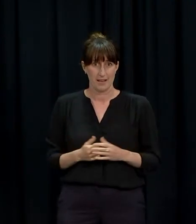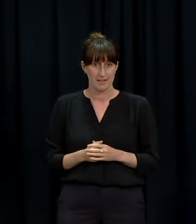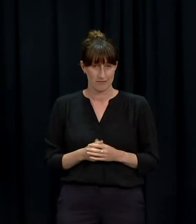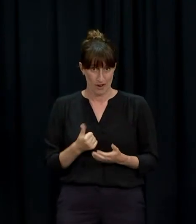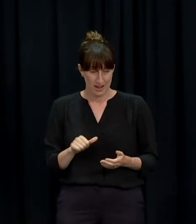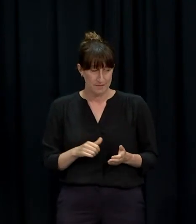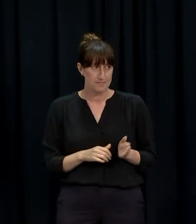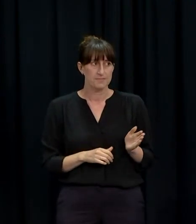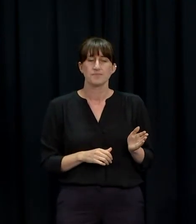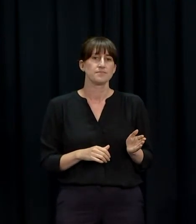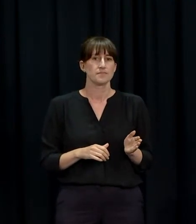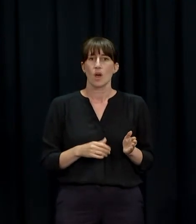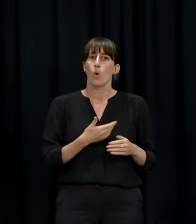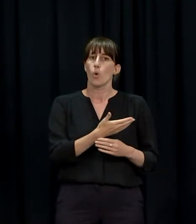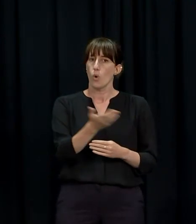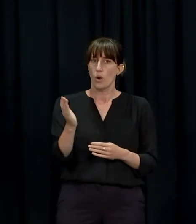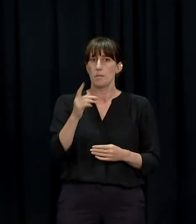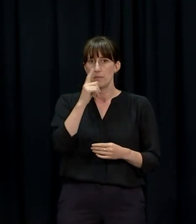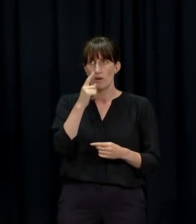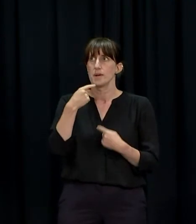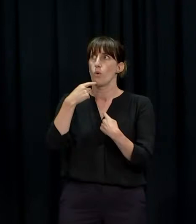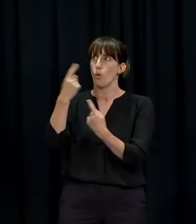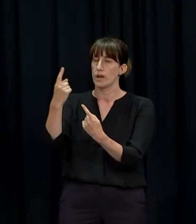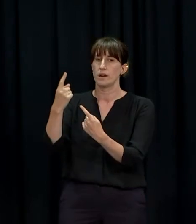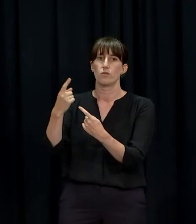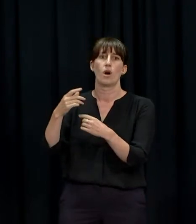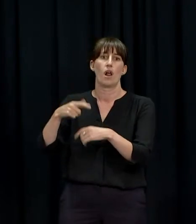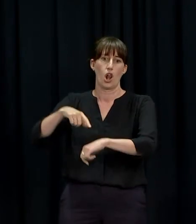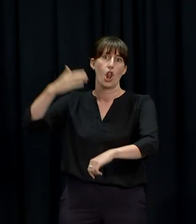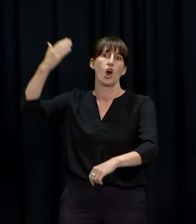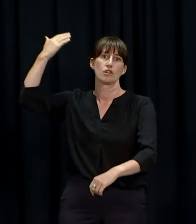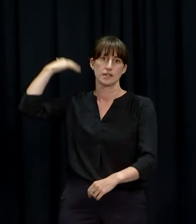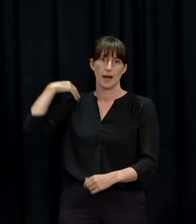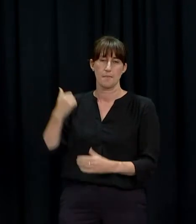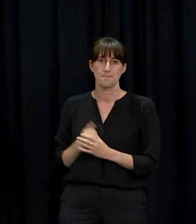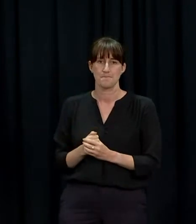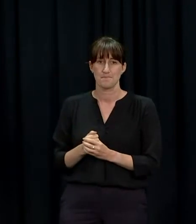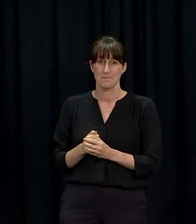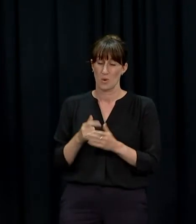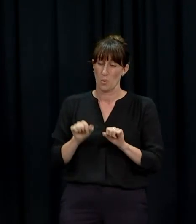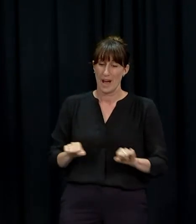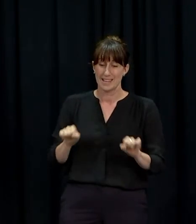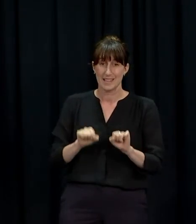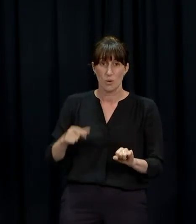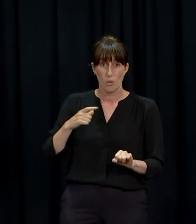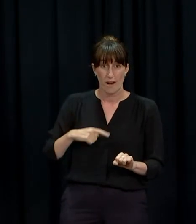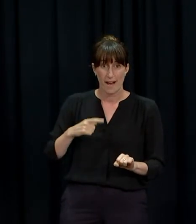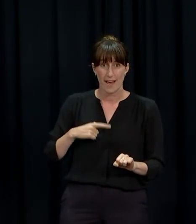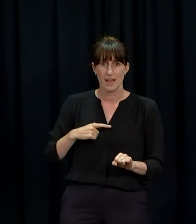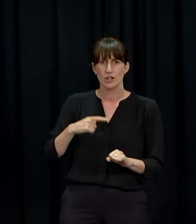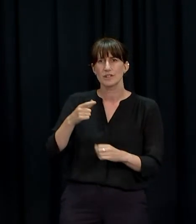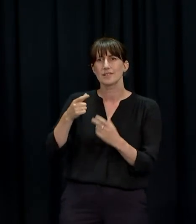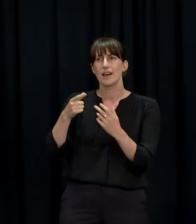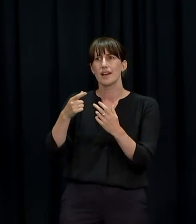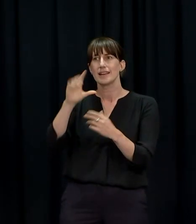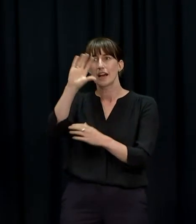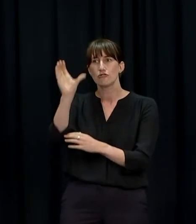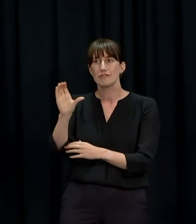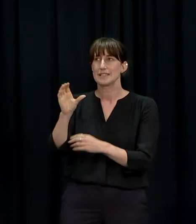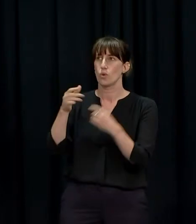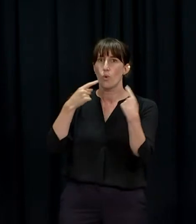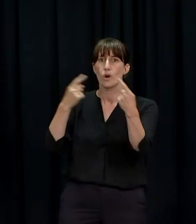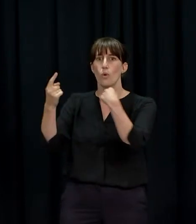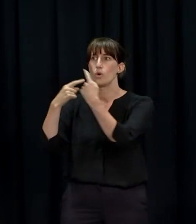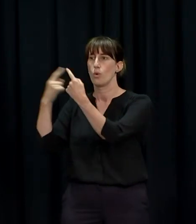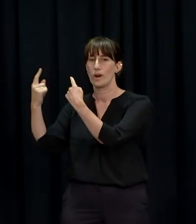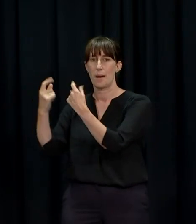The issue is there is a gap globally between production and the orders that countries and companies have right around the globe. What we are wanting to